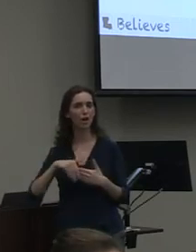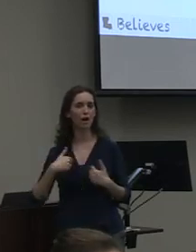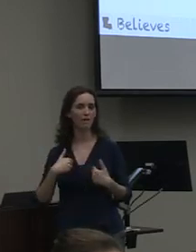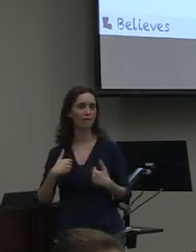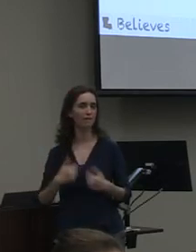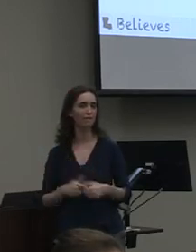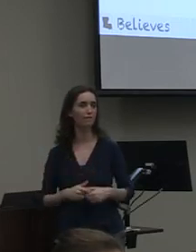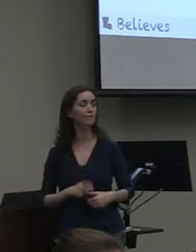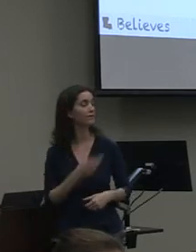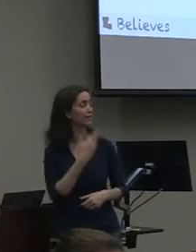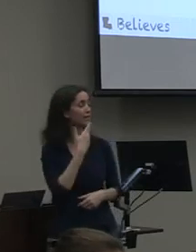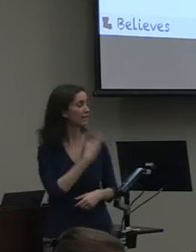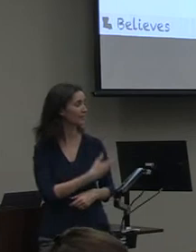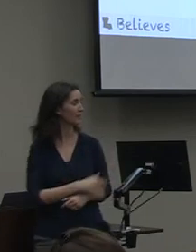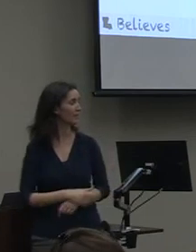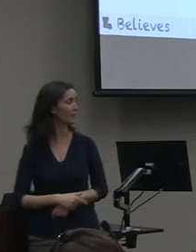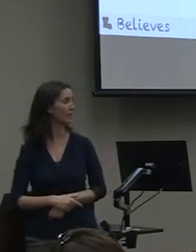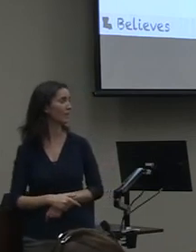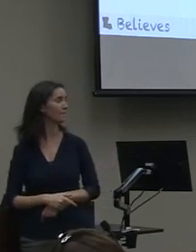Thank you.